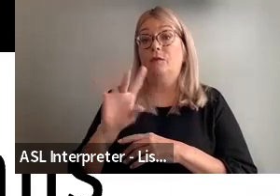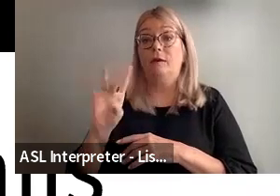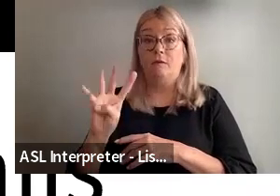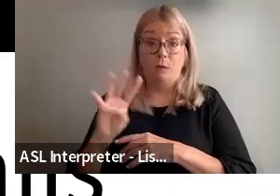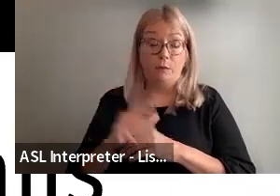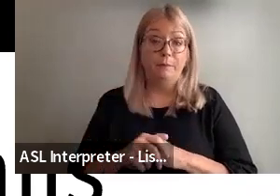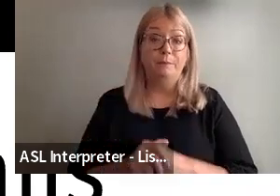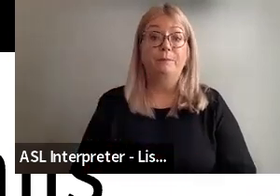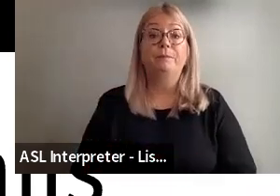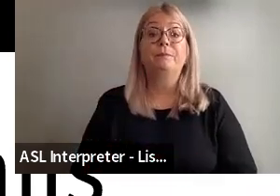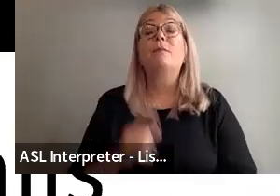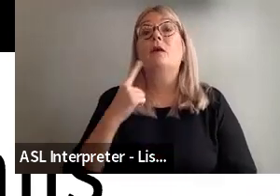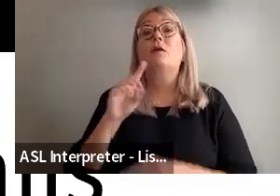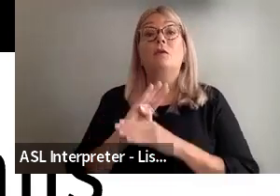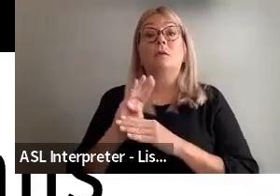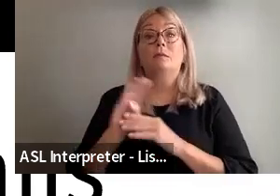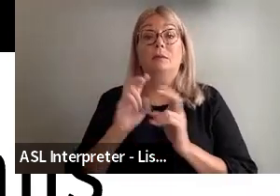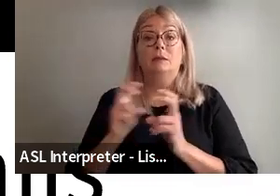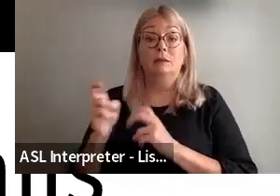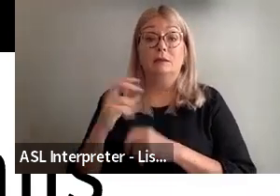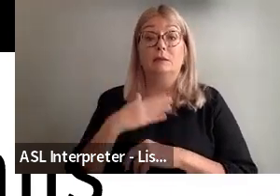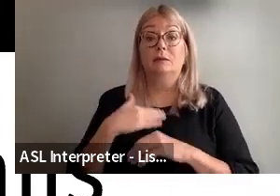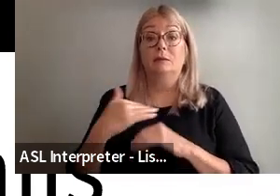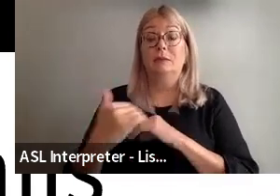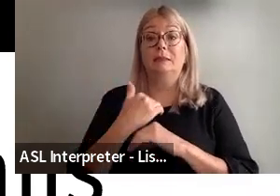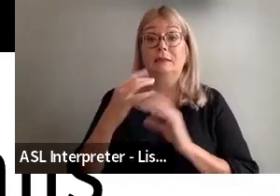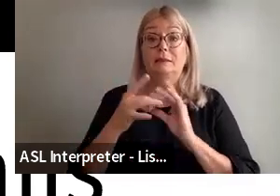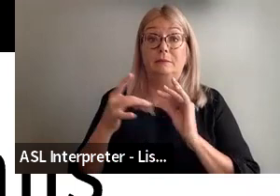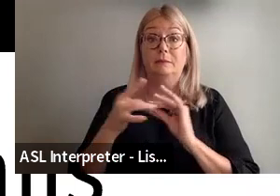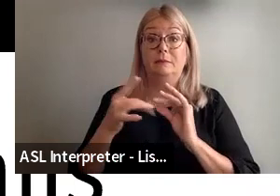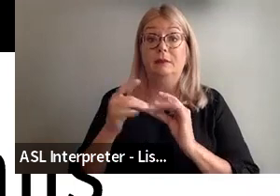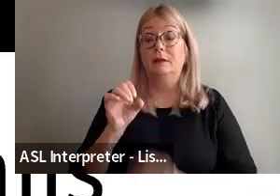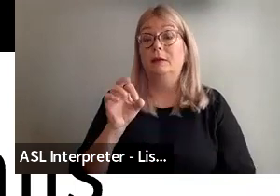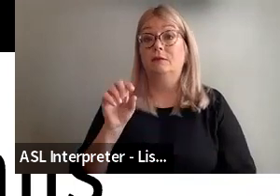877-345-3484. For business issues, please send us a message at